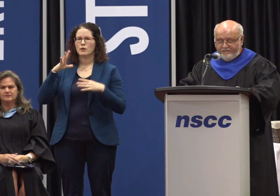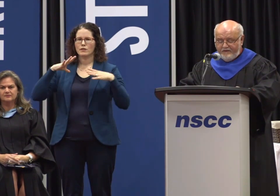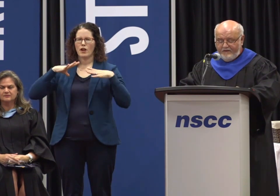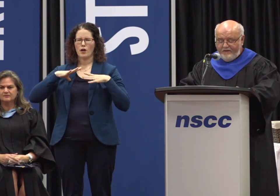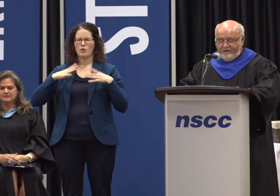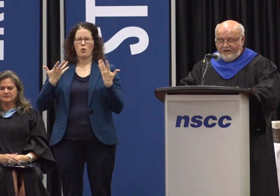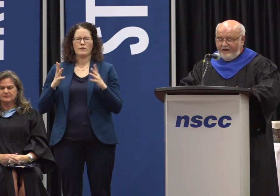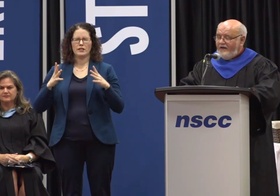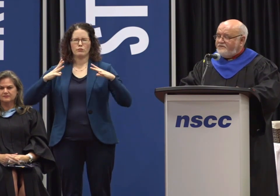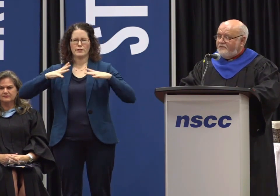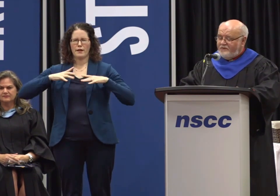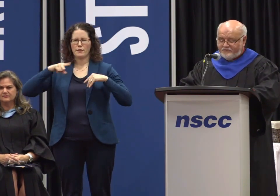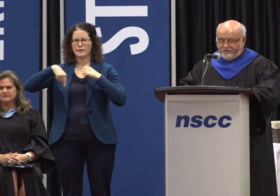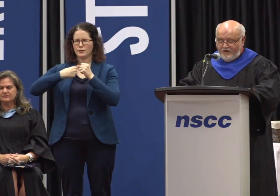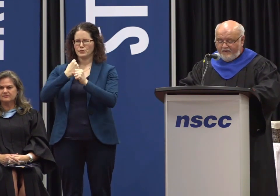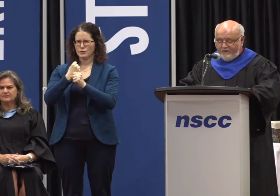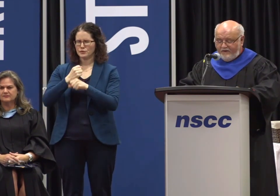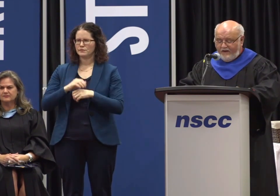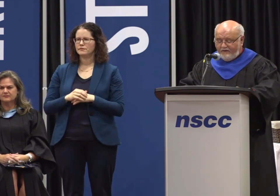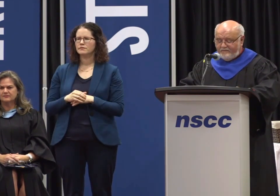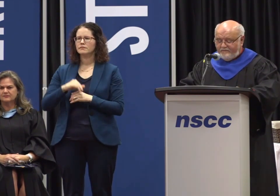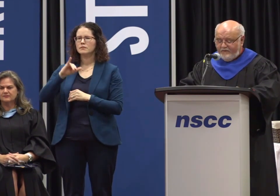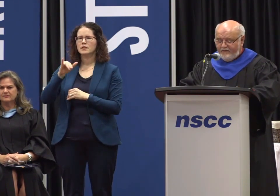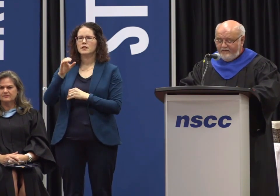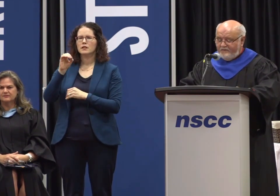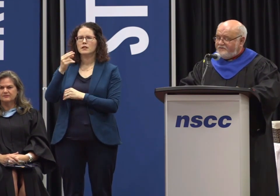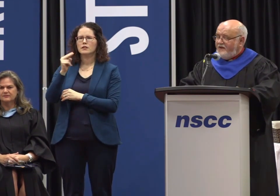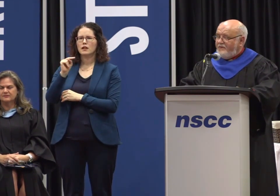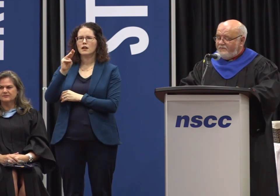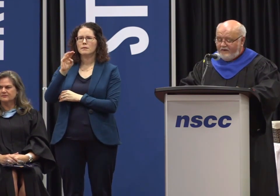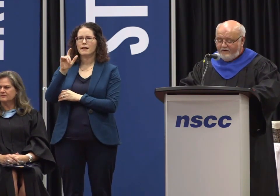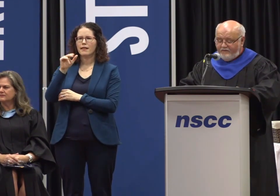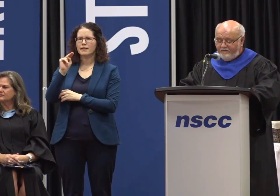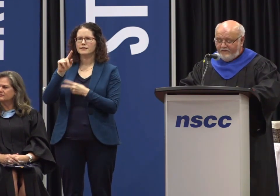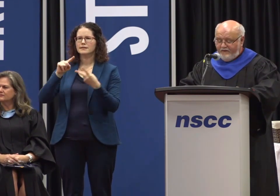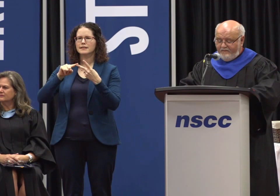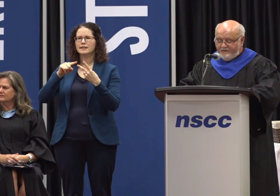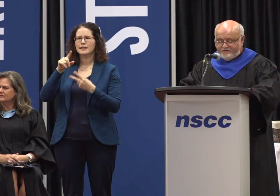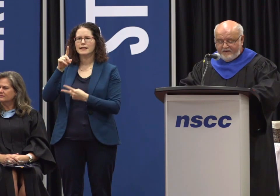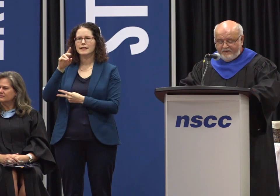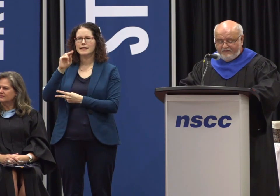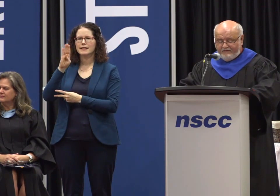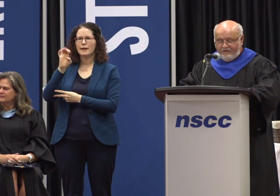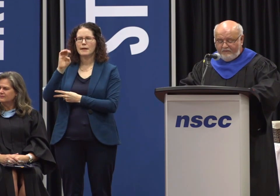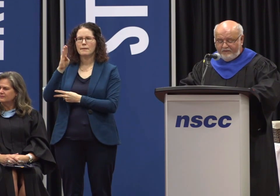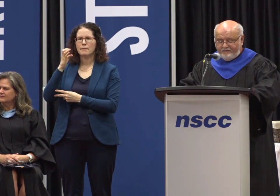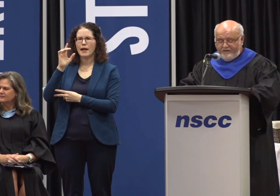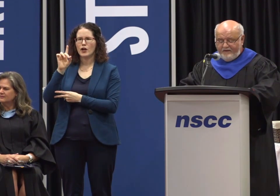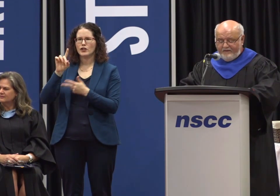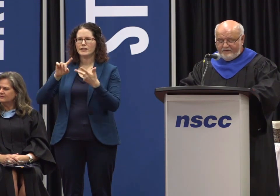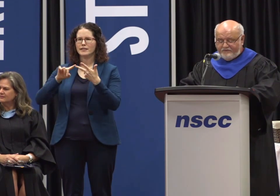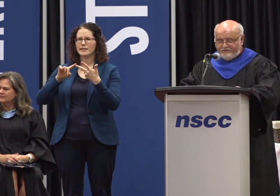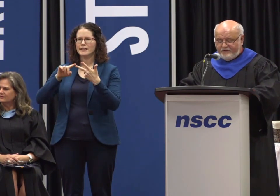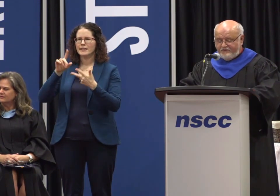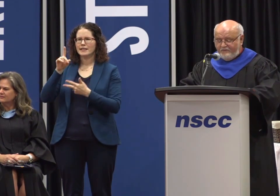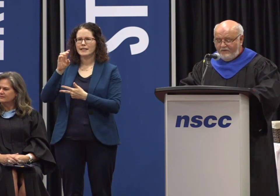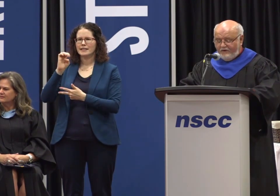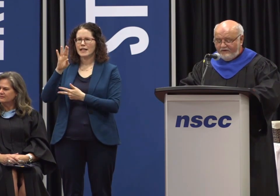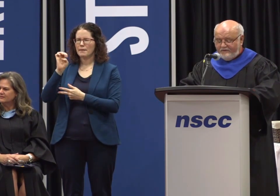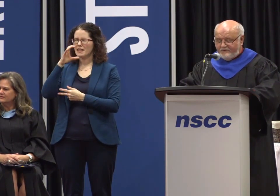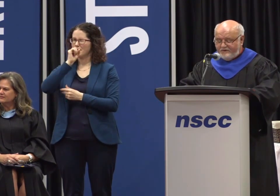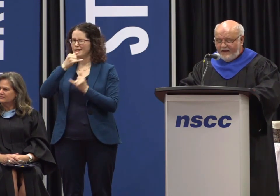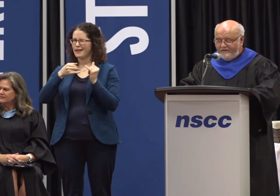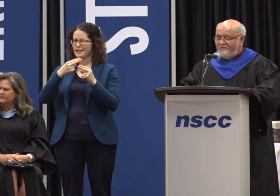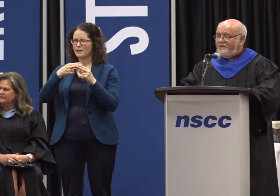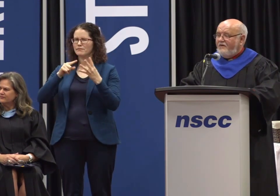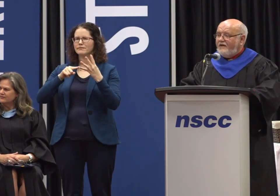year. I ask that Mr. John McClellan, Ms. Debbie Baird, Ms. Debbie Van Vulpen, and Ms. Virginia